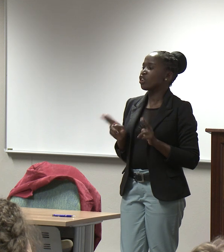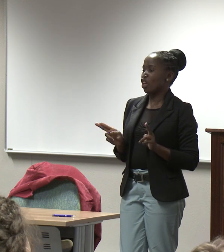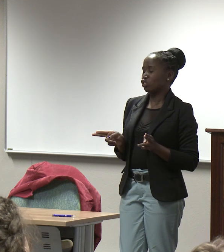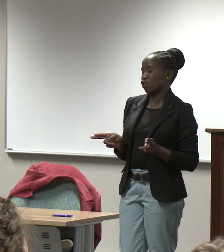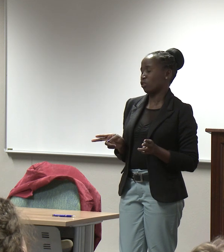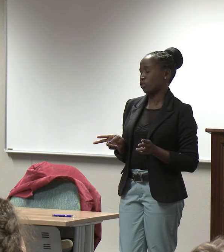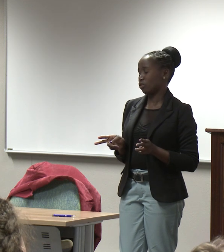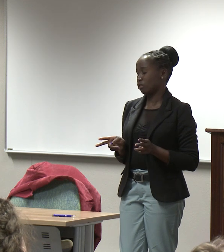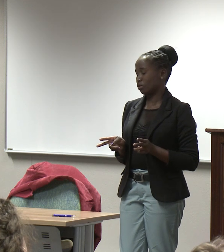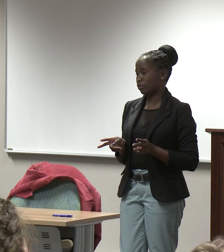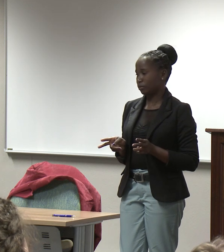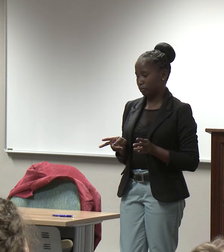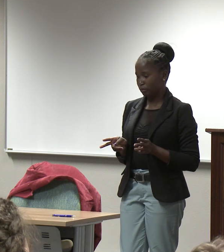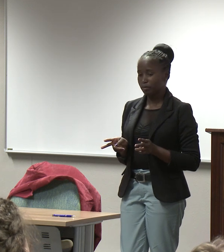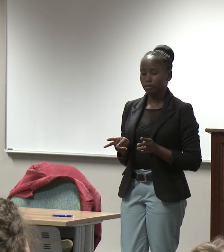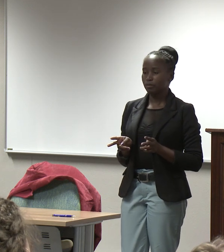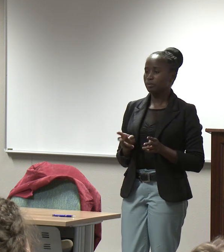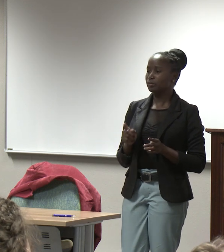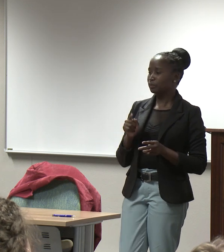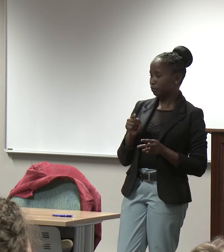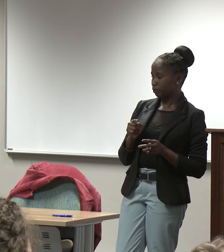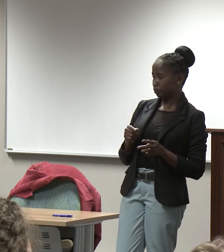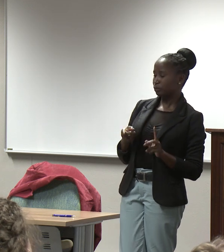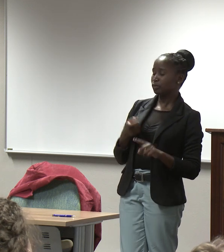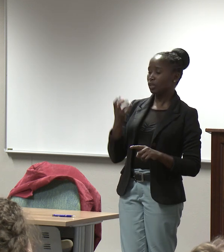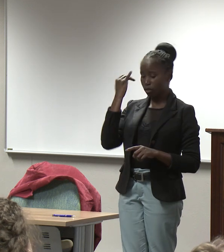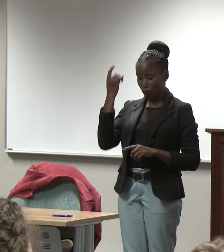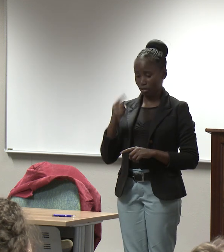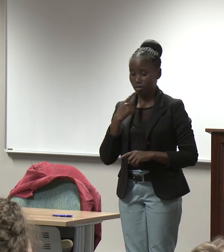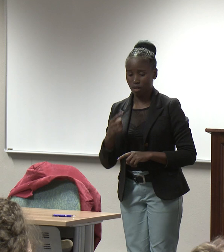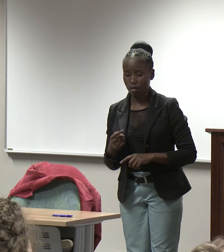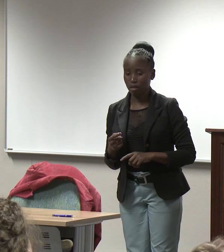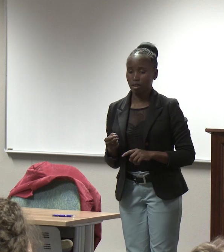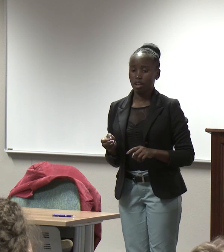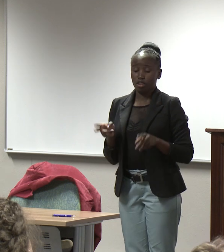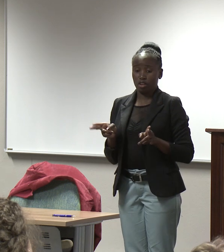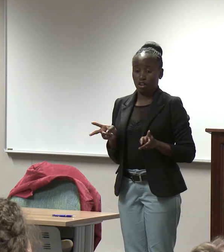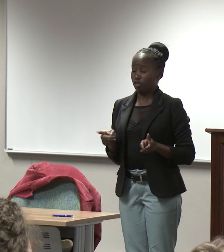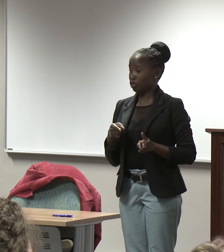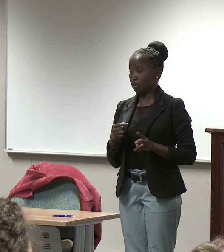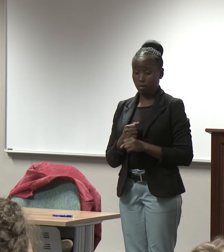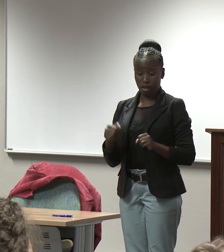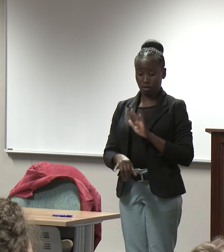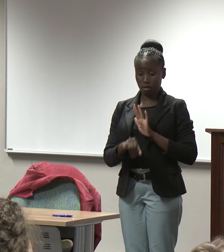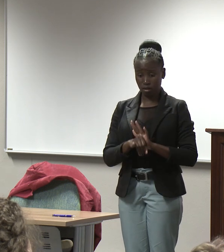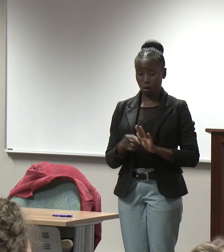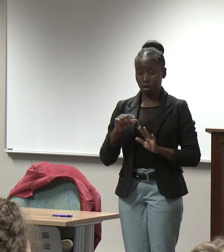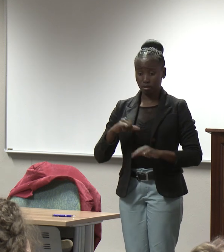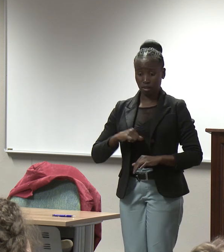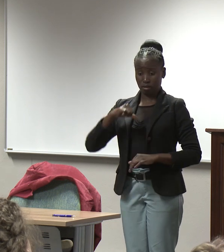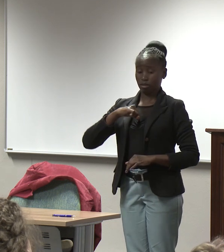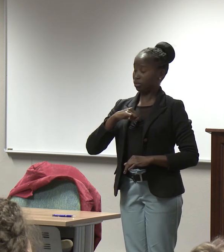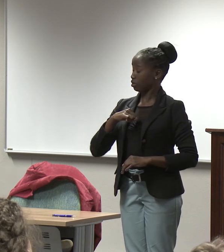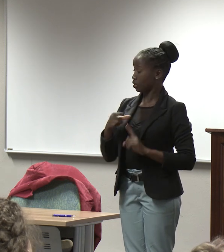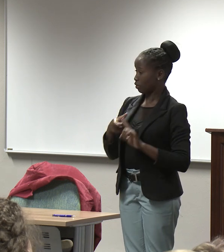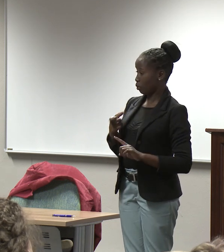as a Rex extension from Descartes, the idea that nature has no divine dignity, only human beings have